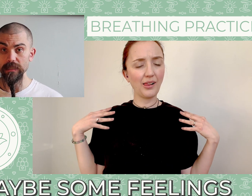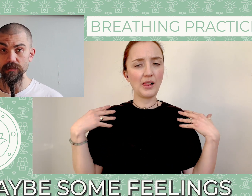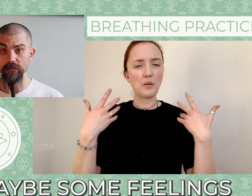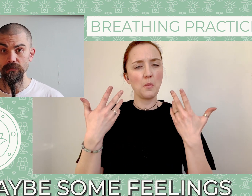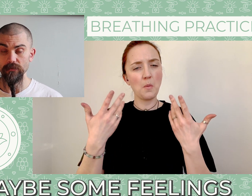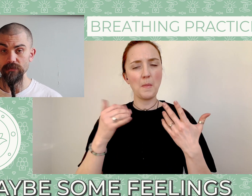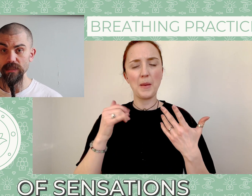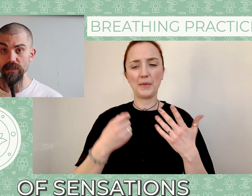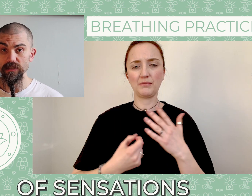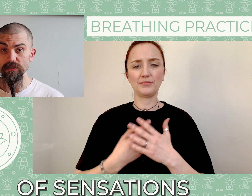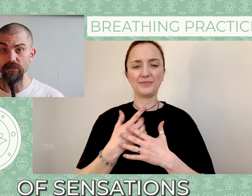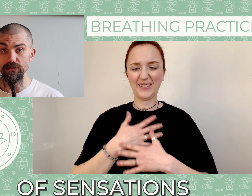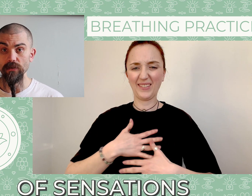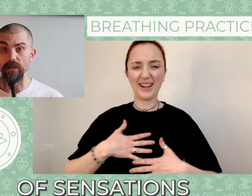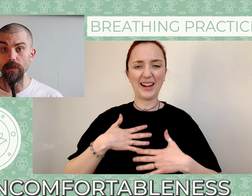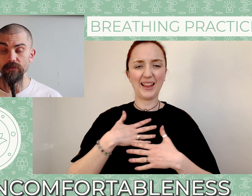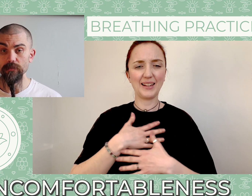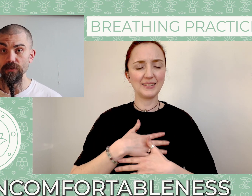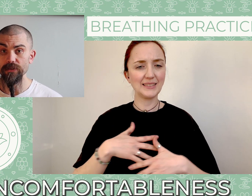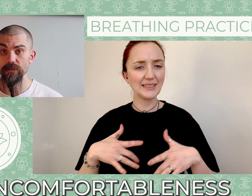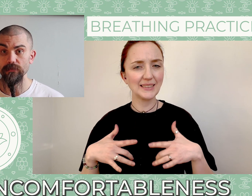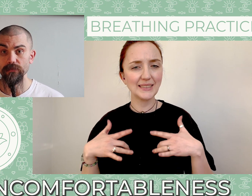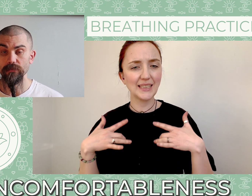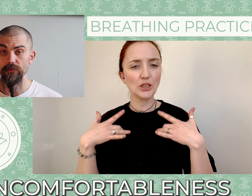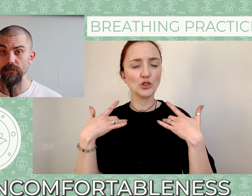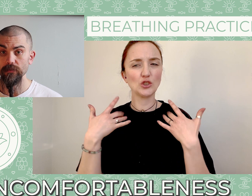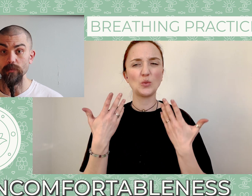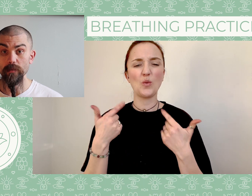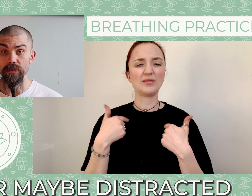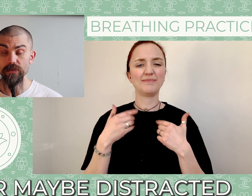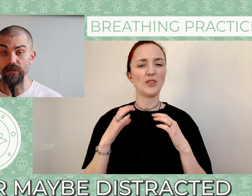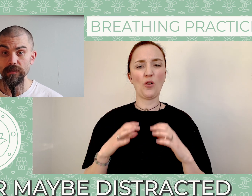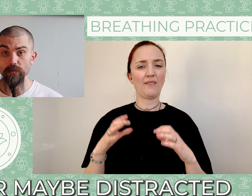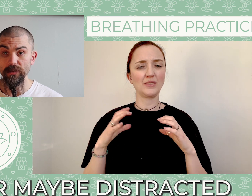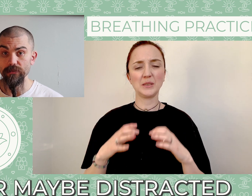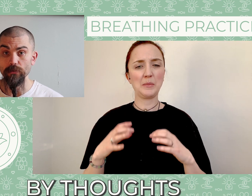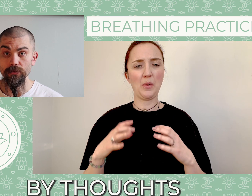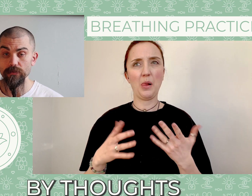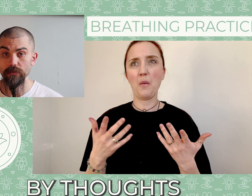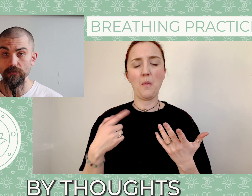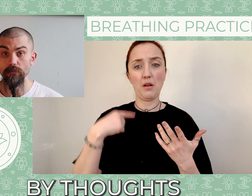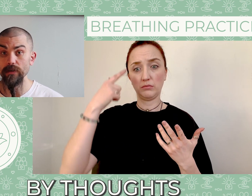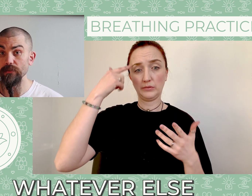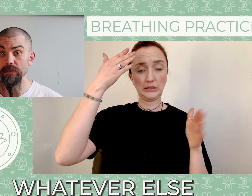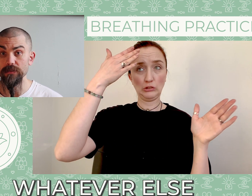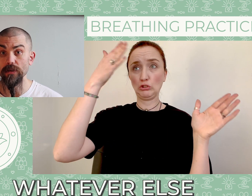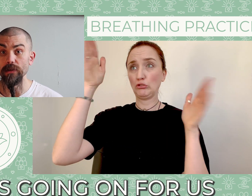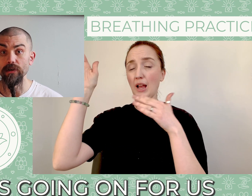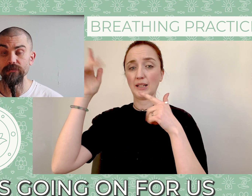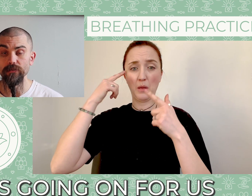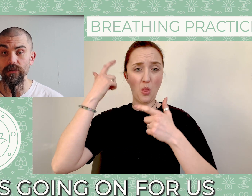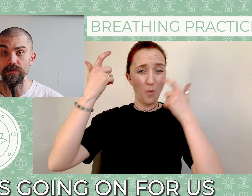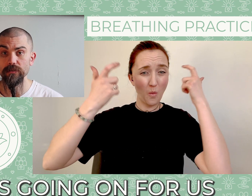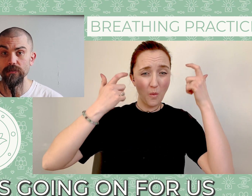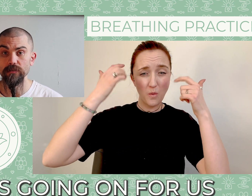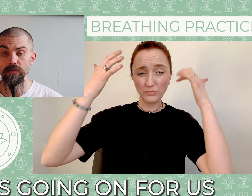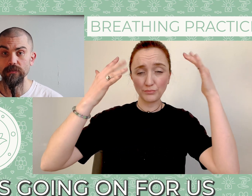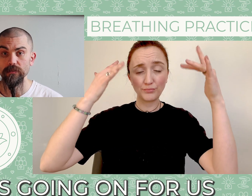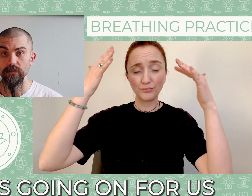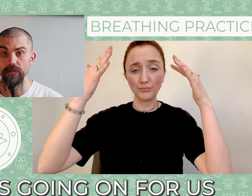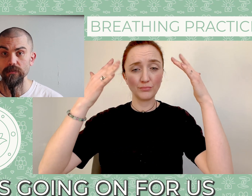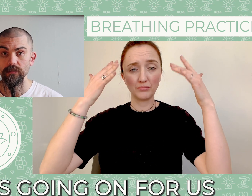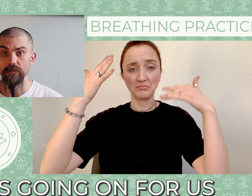some feelings of sensations or uncomfortableness, or maybe distracted by thoughts, whatever else is going on for